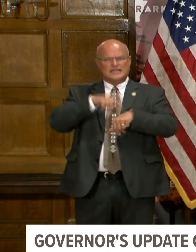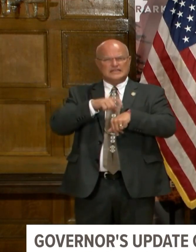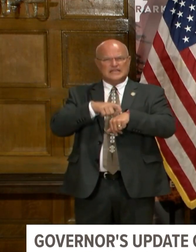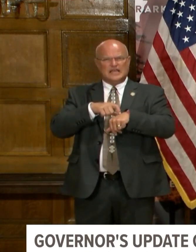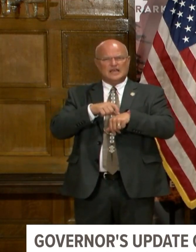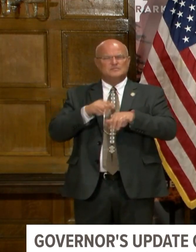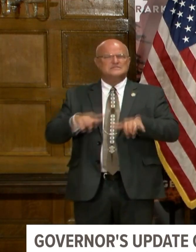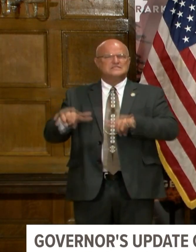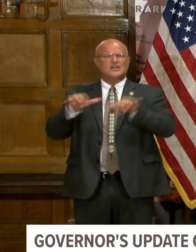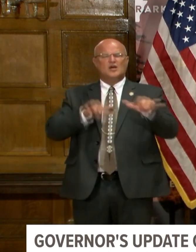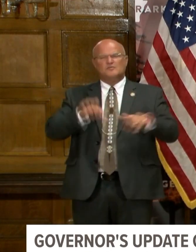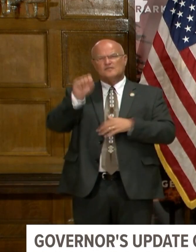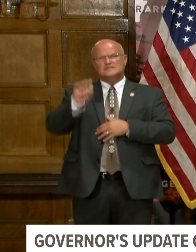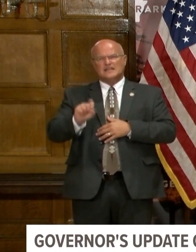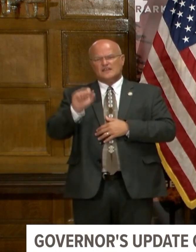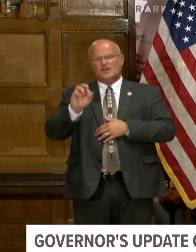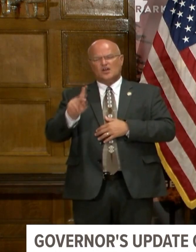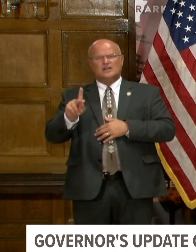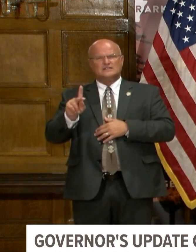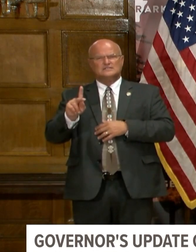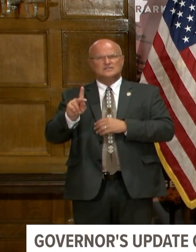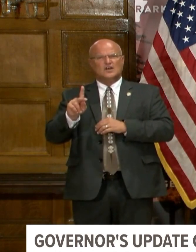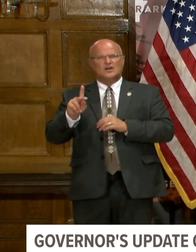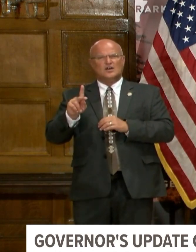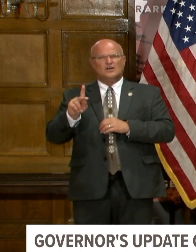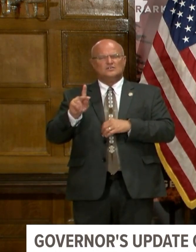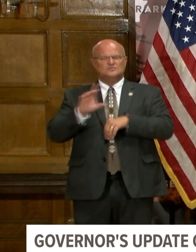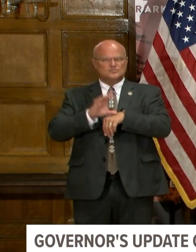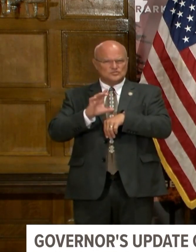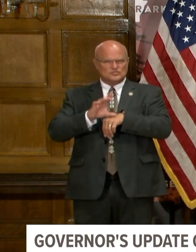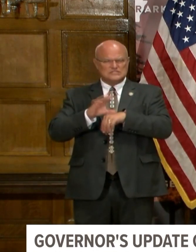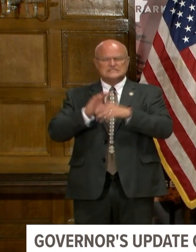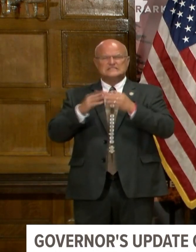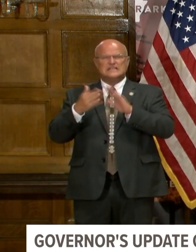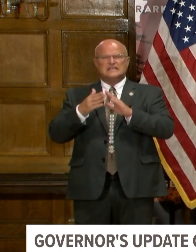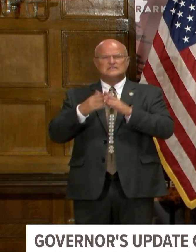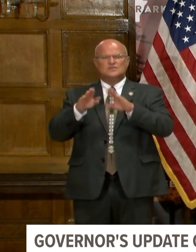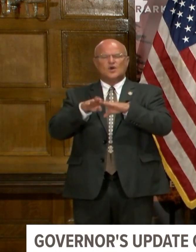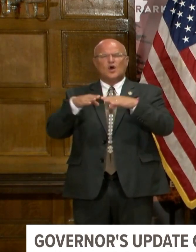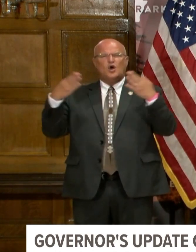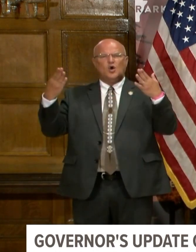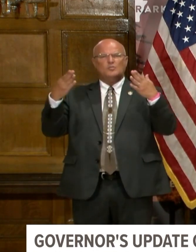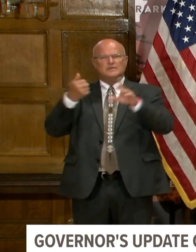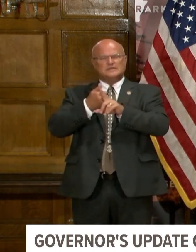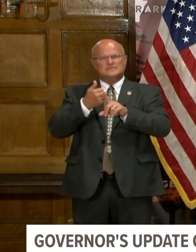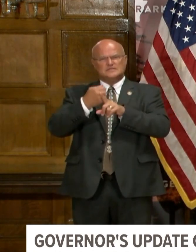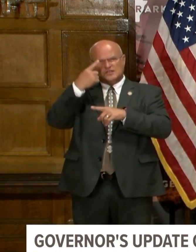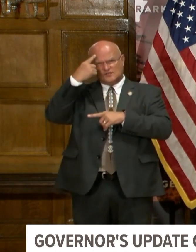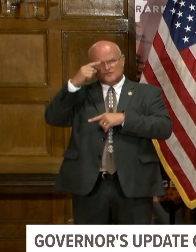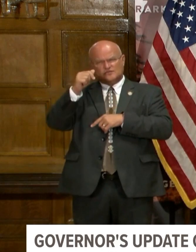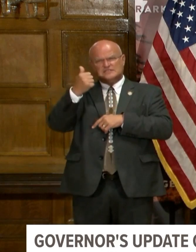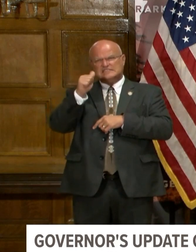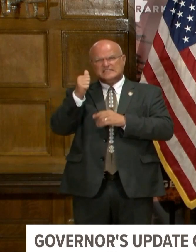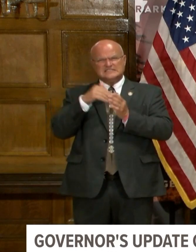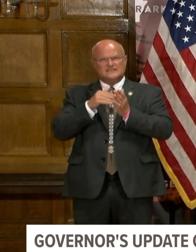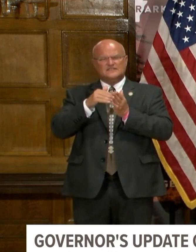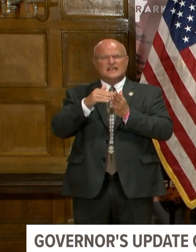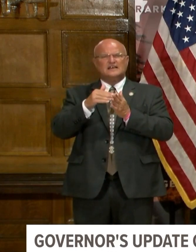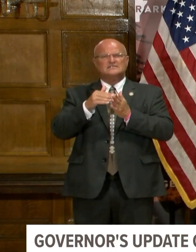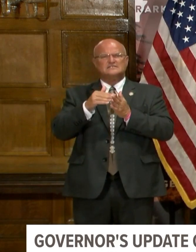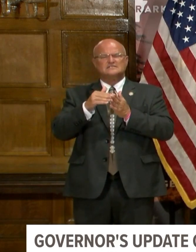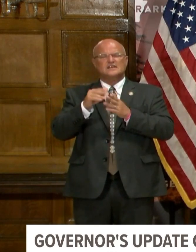it's common for South Arkansas hotels and homes and churches to open themselves to potentially tens of thousands of